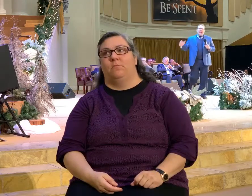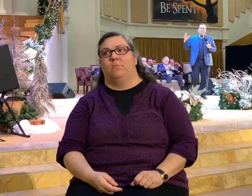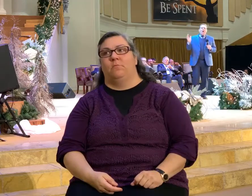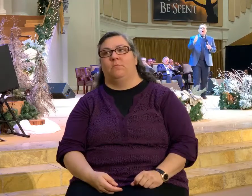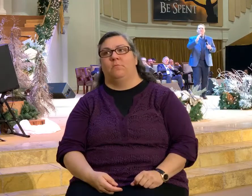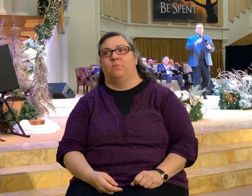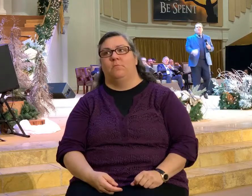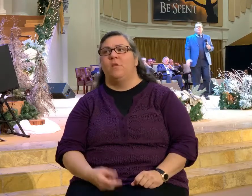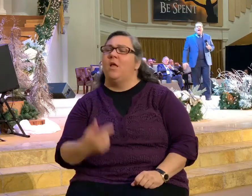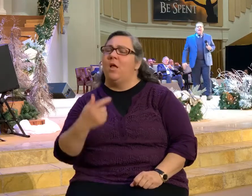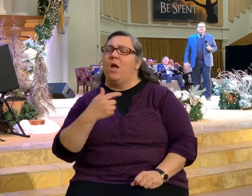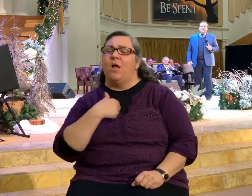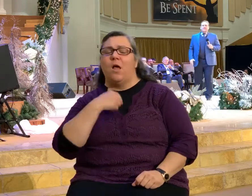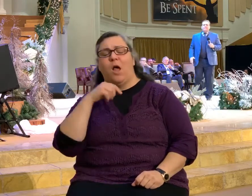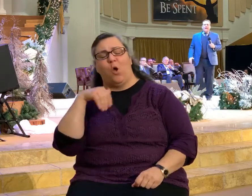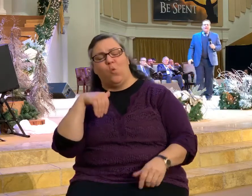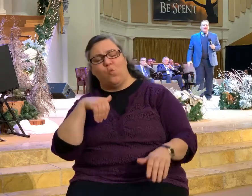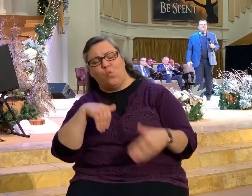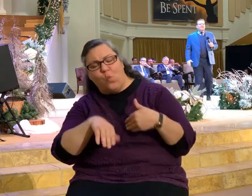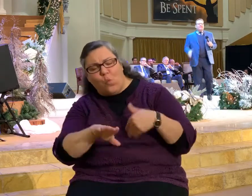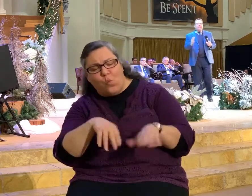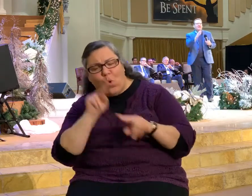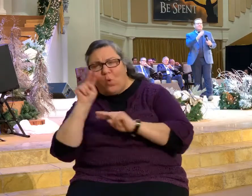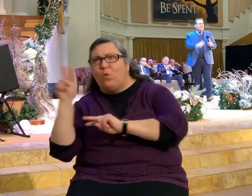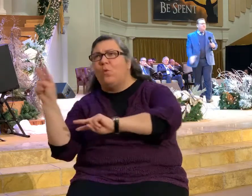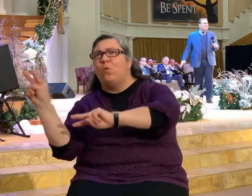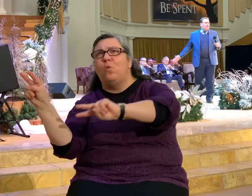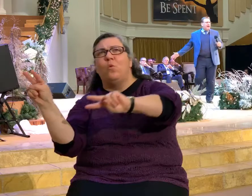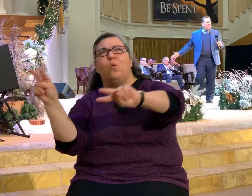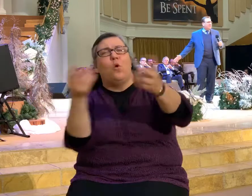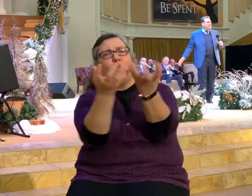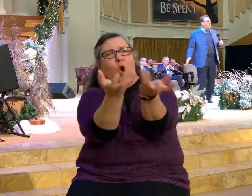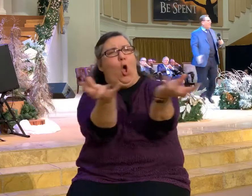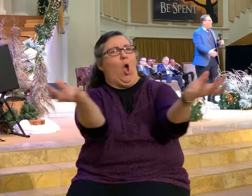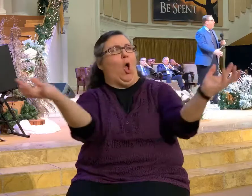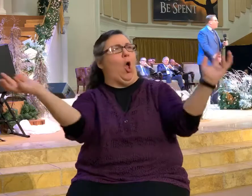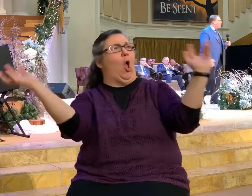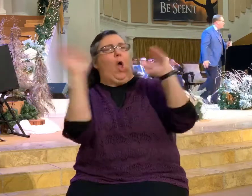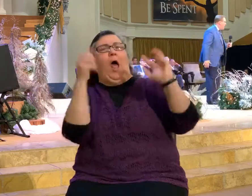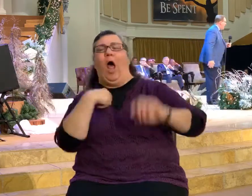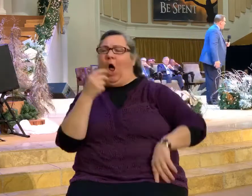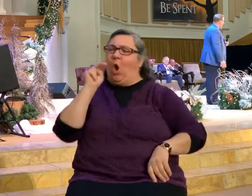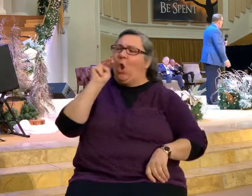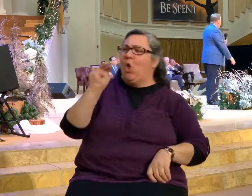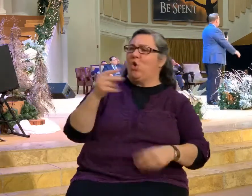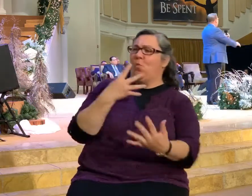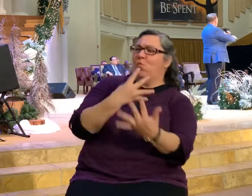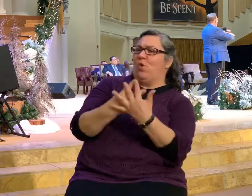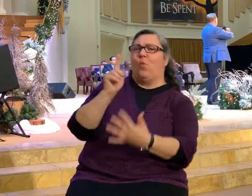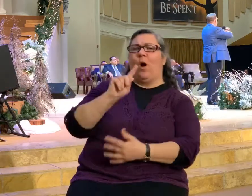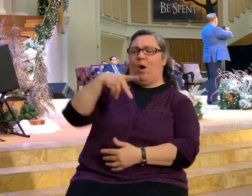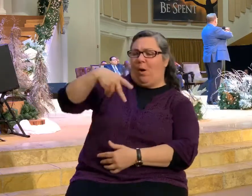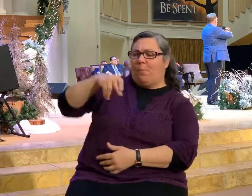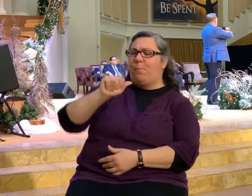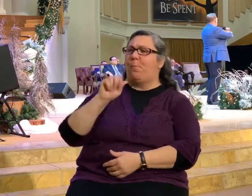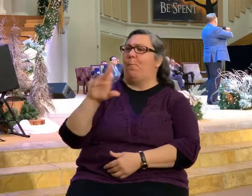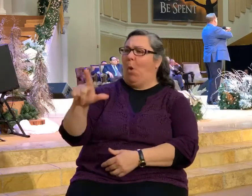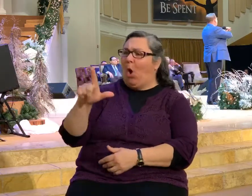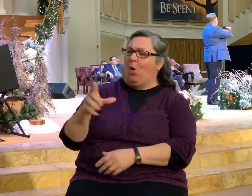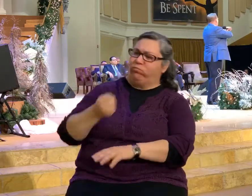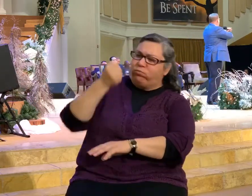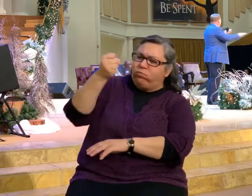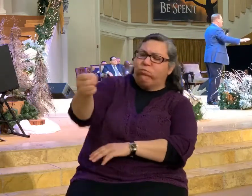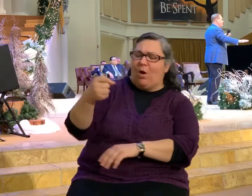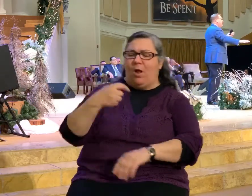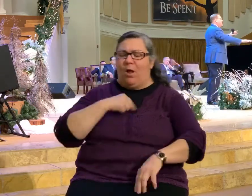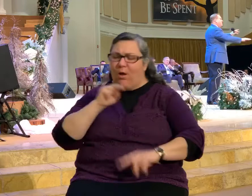And as I walked through the Colosseum and I looked at the maritime prison where Paul was, and I looked at all of the stuff and I read